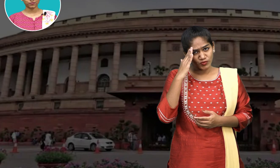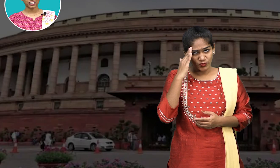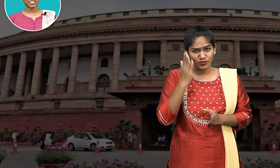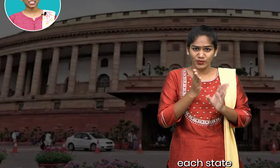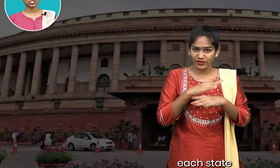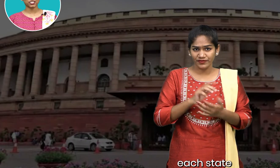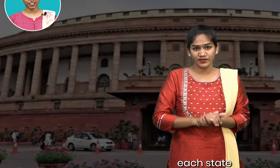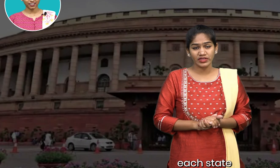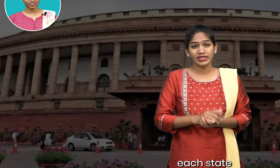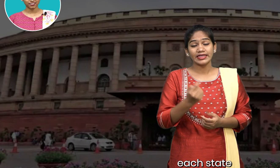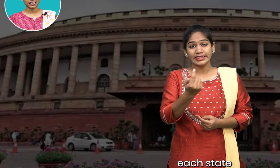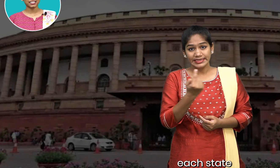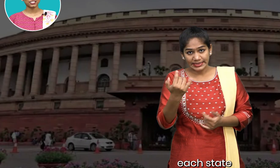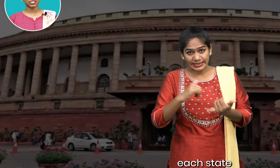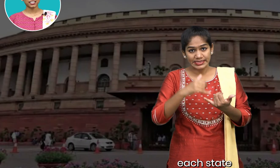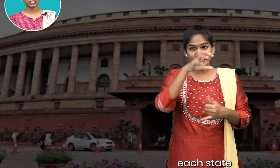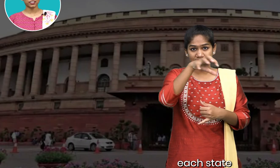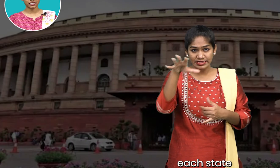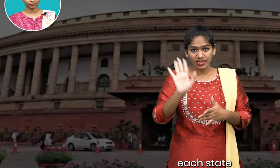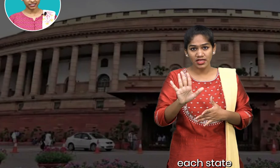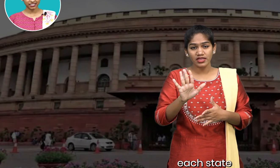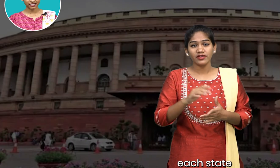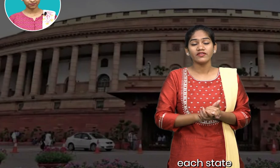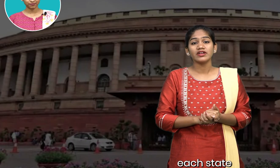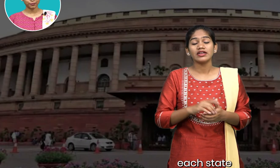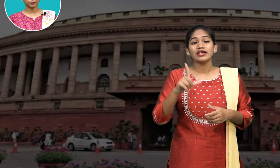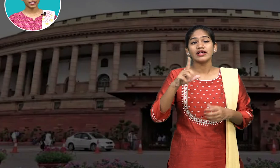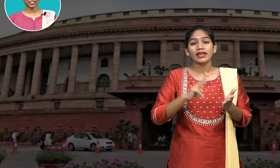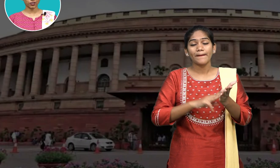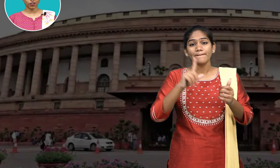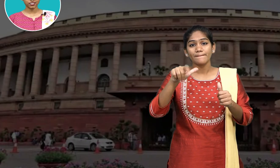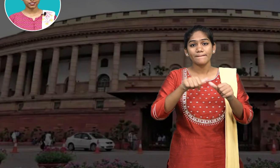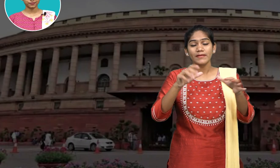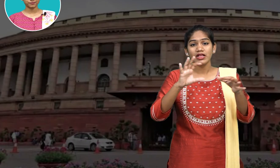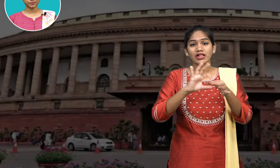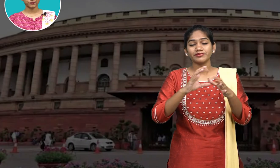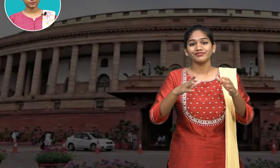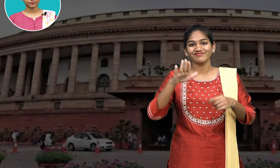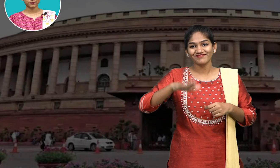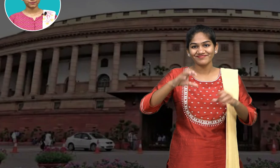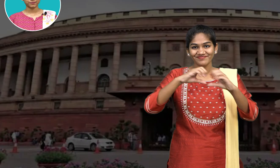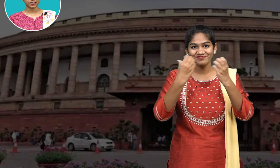know, each state legislative assemblies make laws